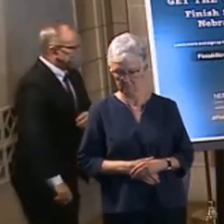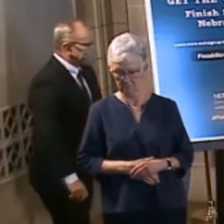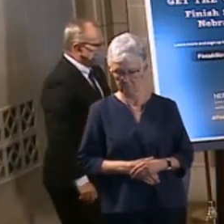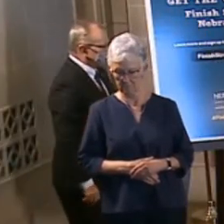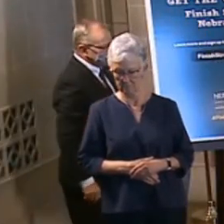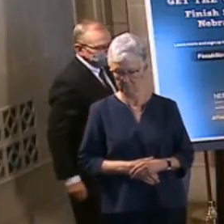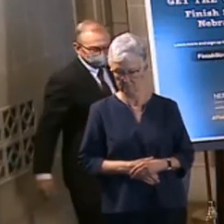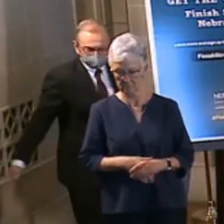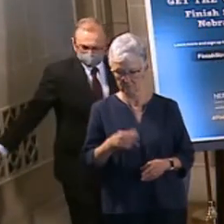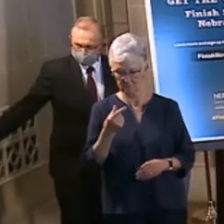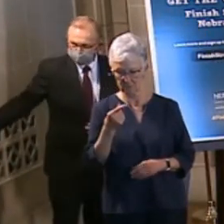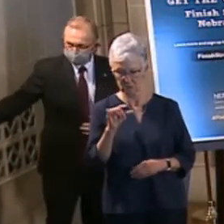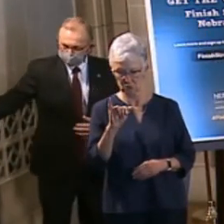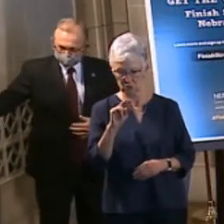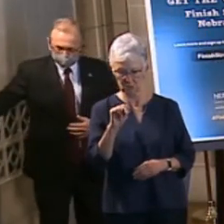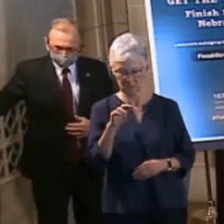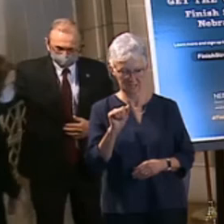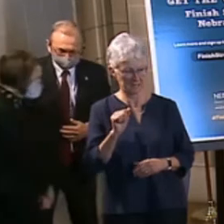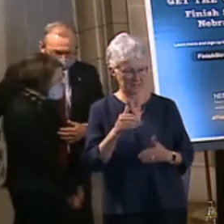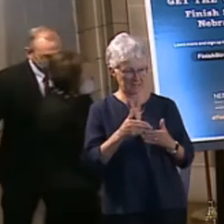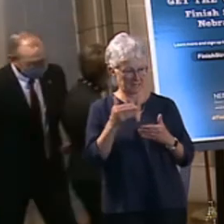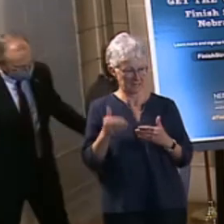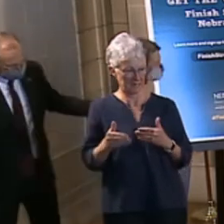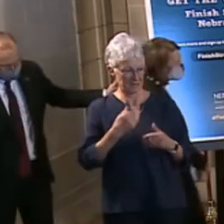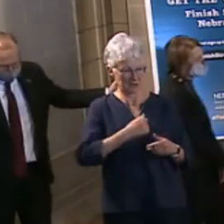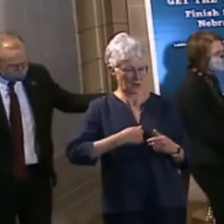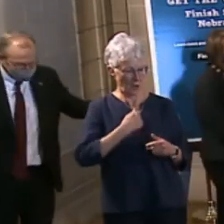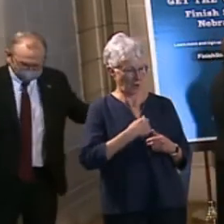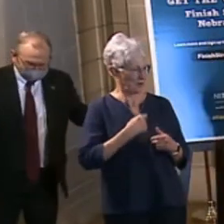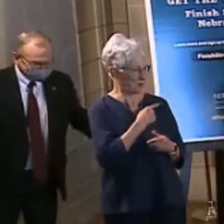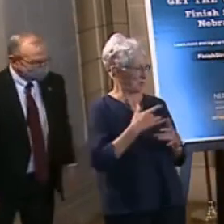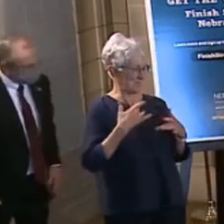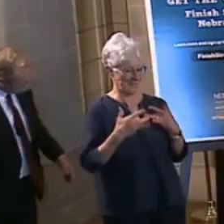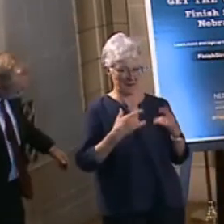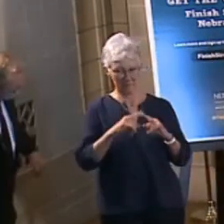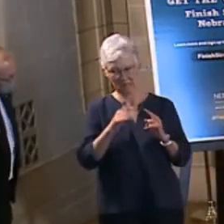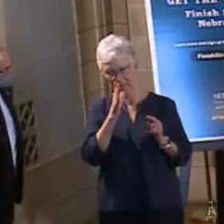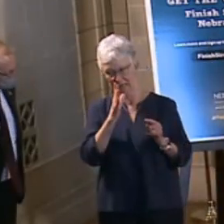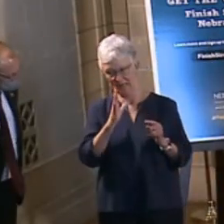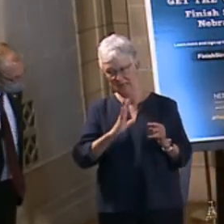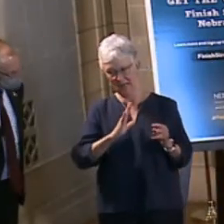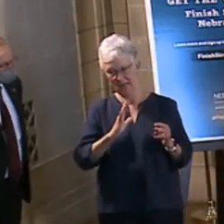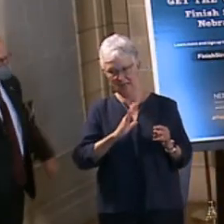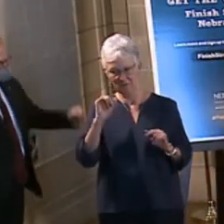And, Gina, we're going to go out of order. We're going to give you the next one. Sorry, Kelly. You're getting excited there. Ladies first here. Come on.